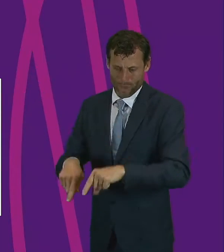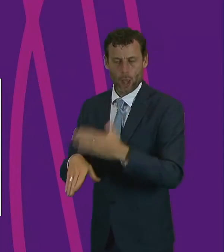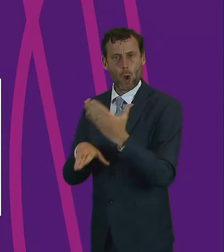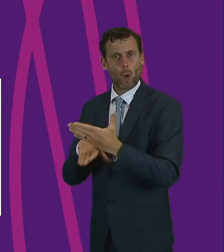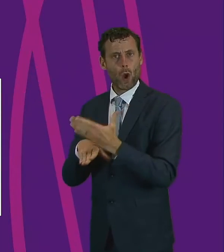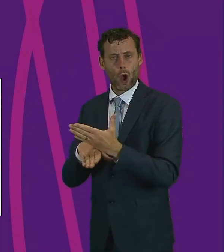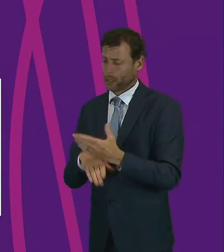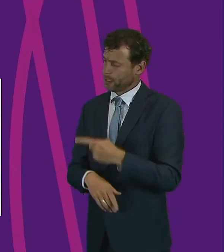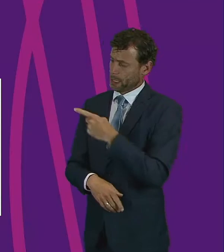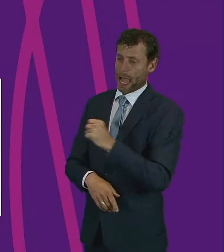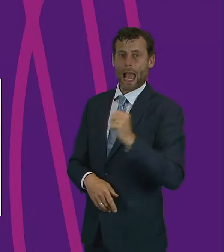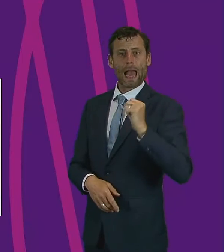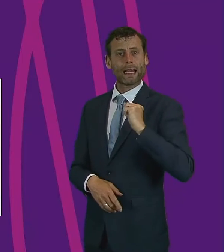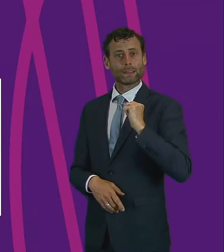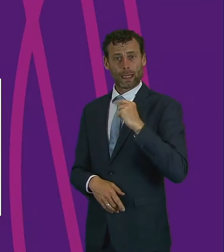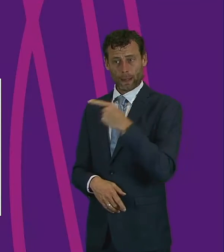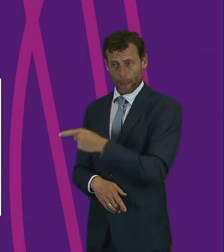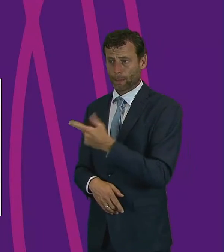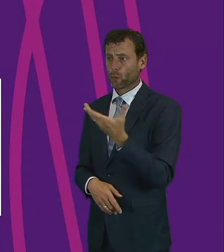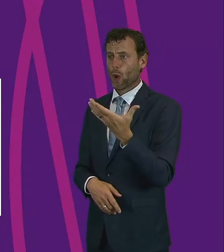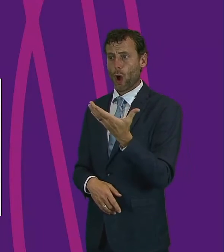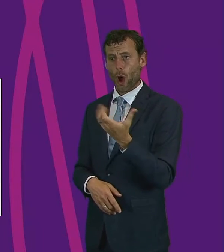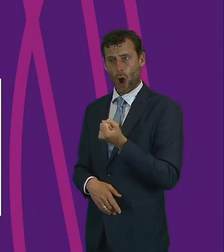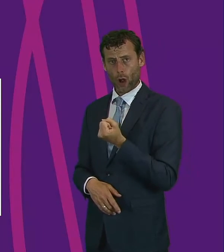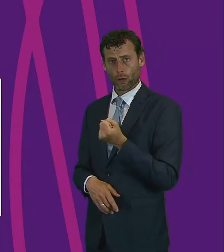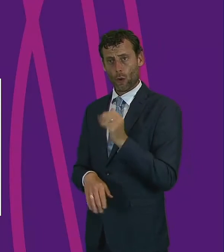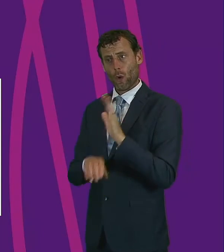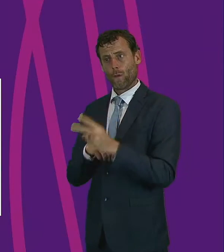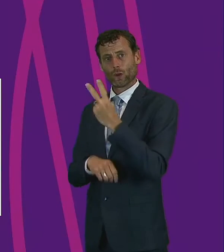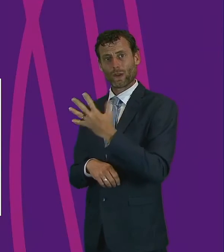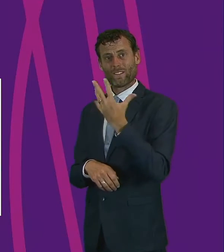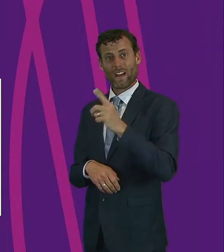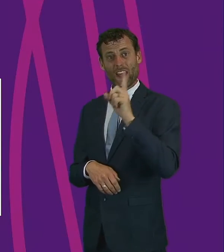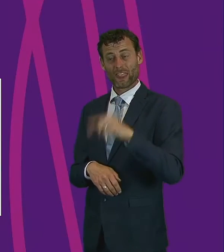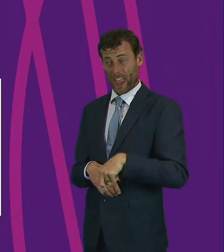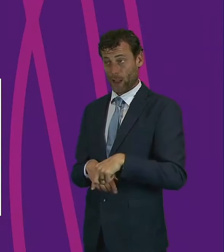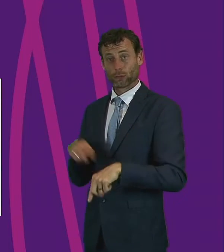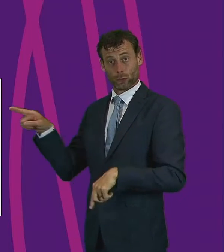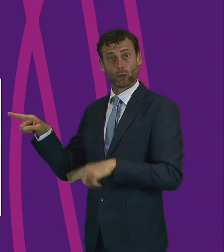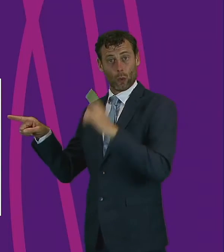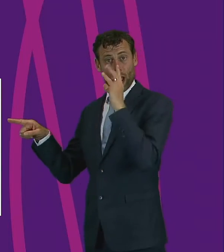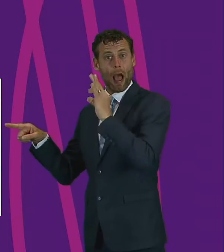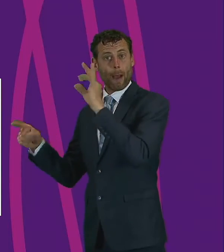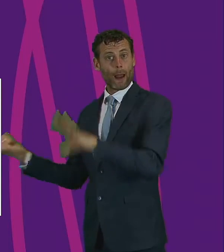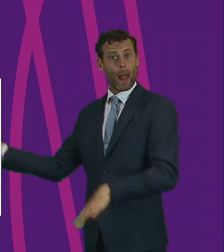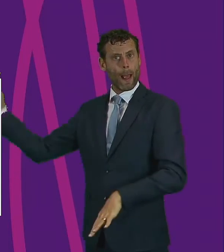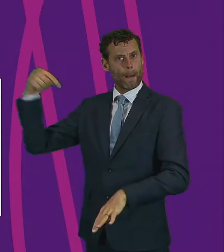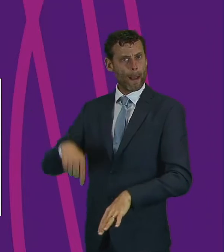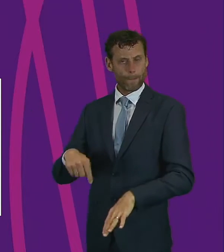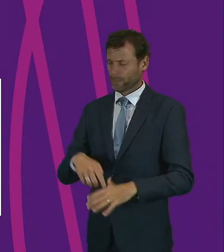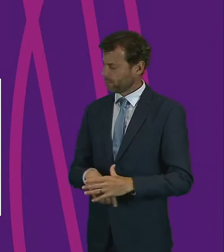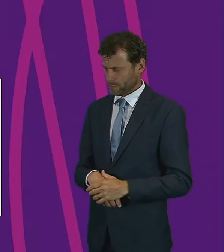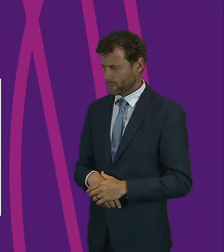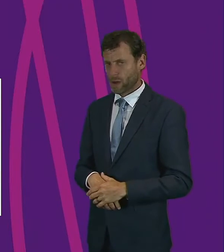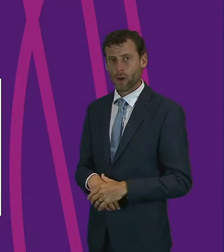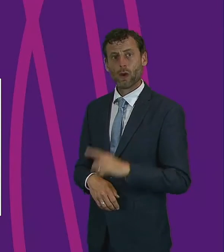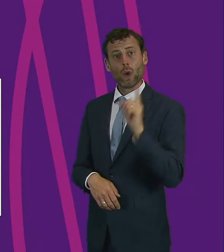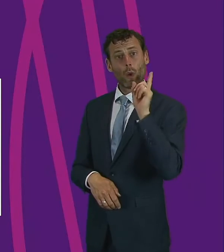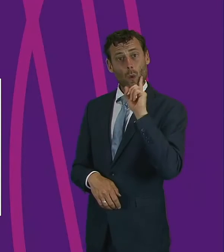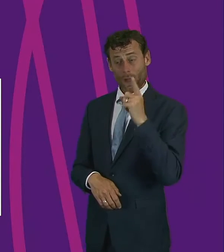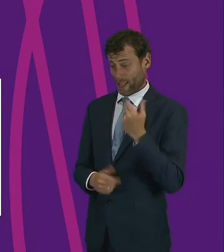over £25,000, are they prepared to move more quickly to a real living wage of around